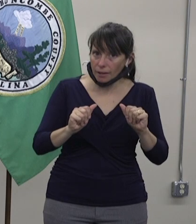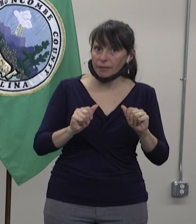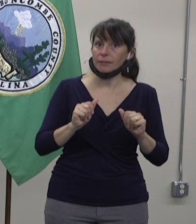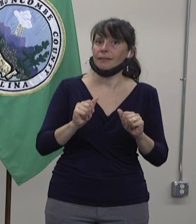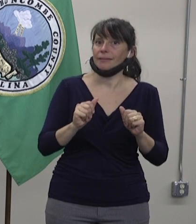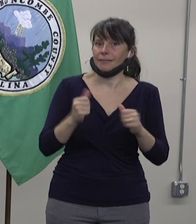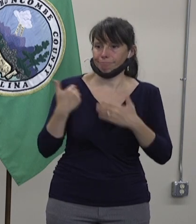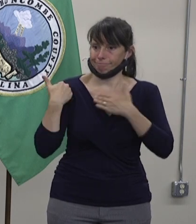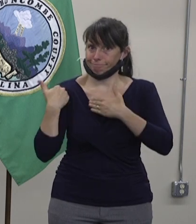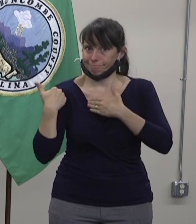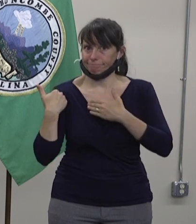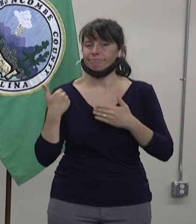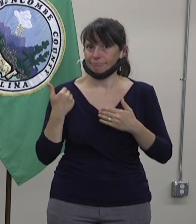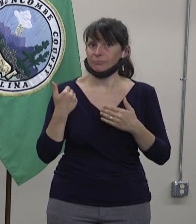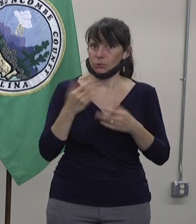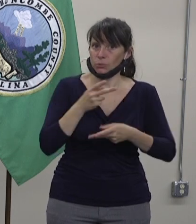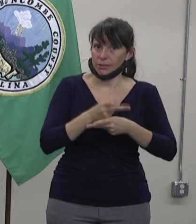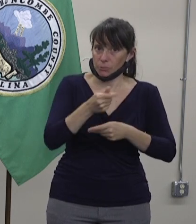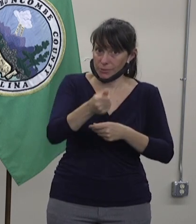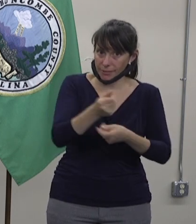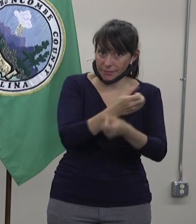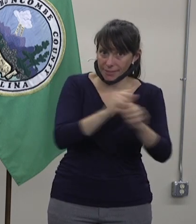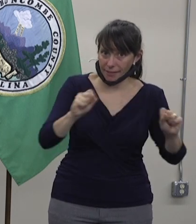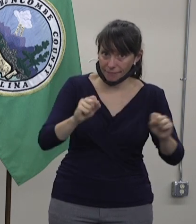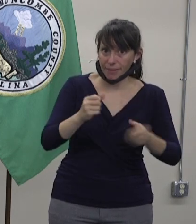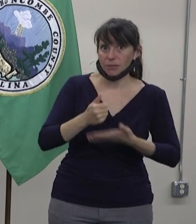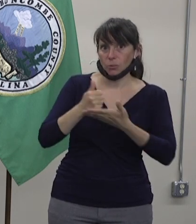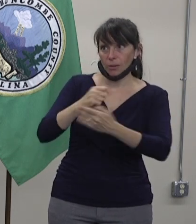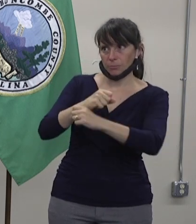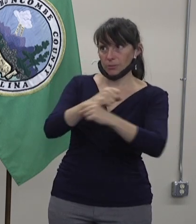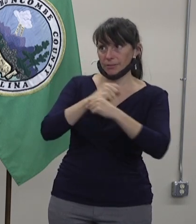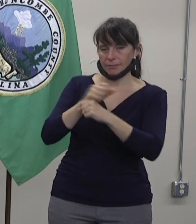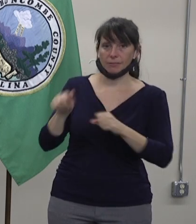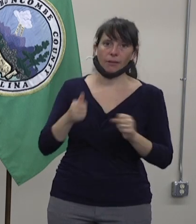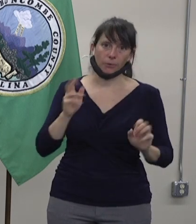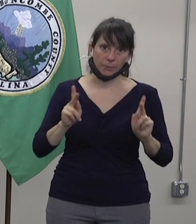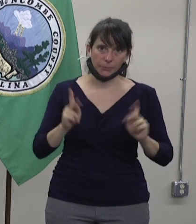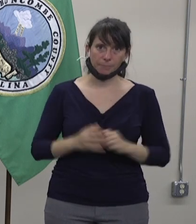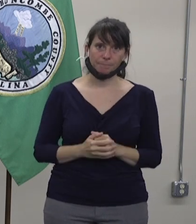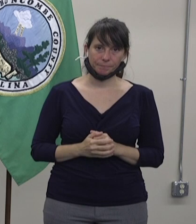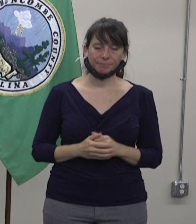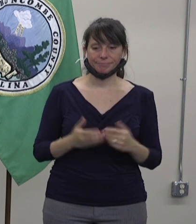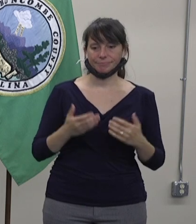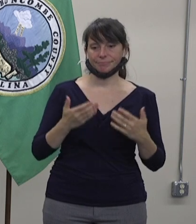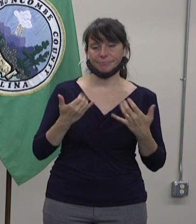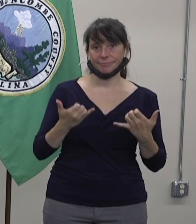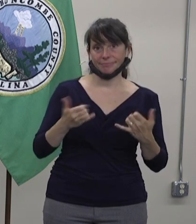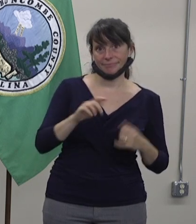others safe. Thank you. I'll now turn it over to Commission Chair Newman.